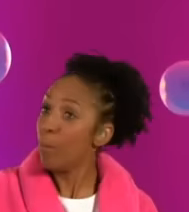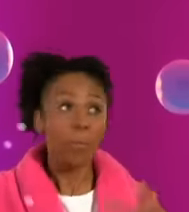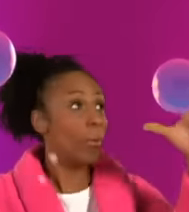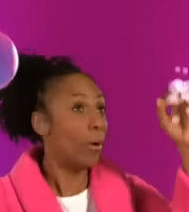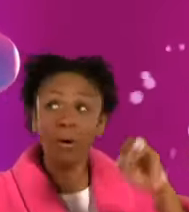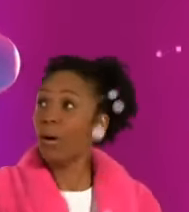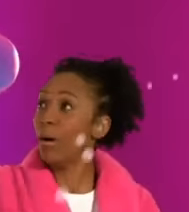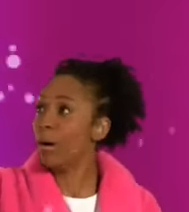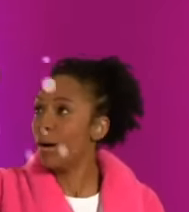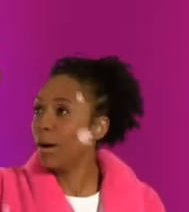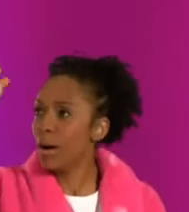Bubbles!